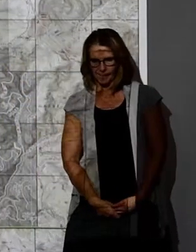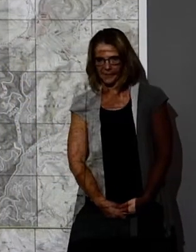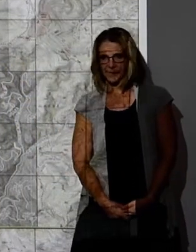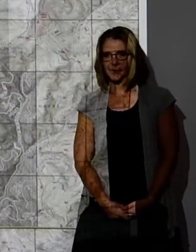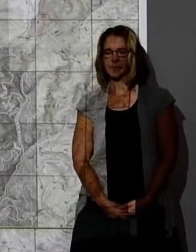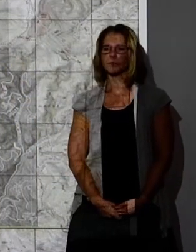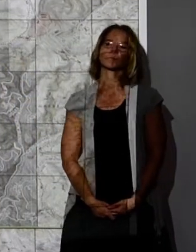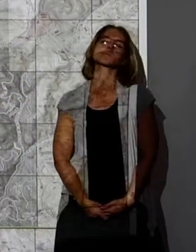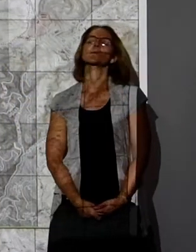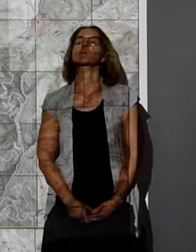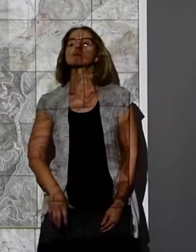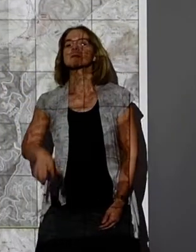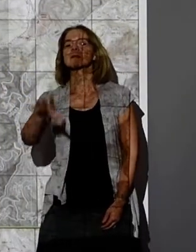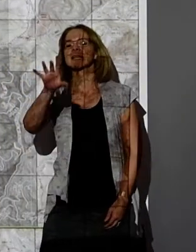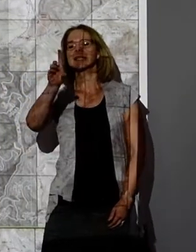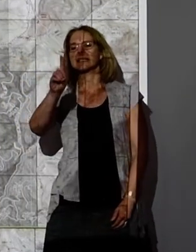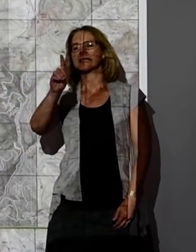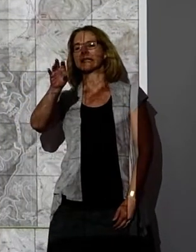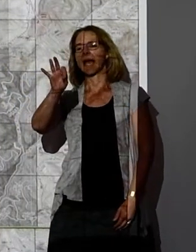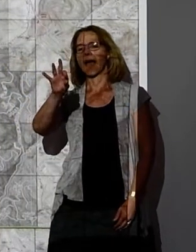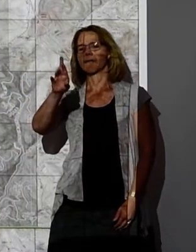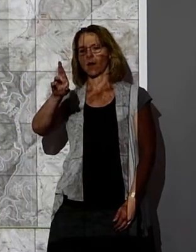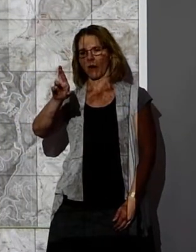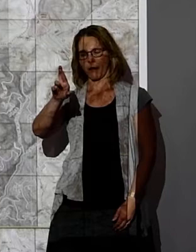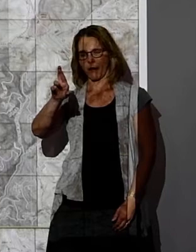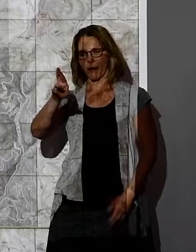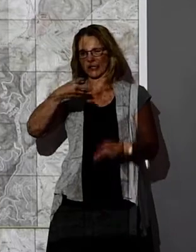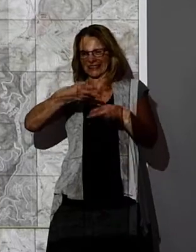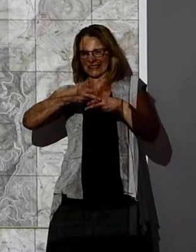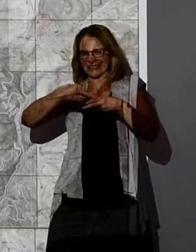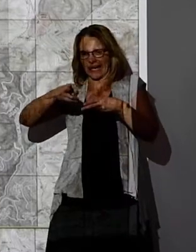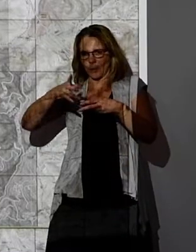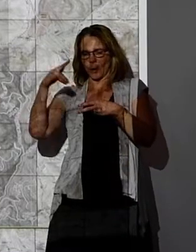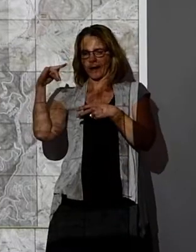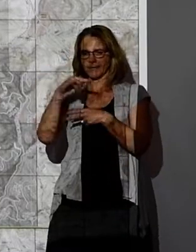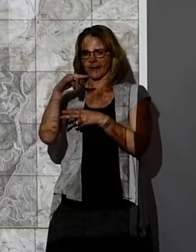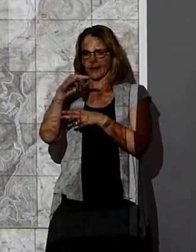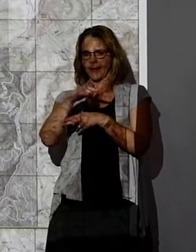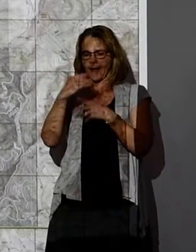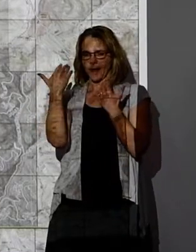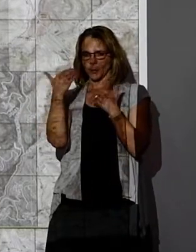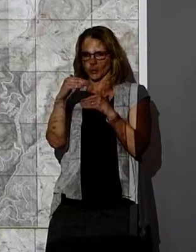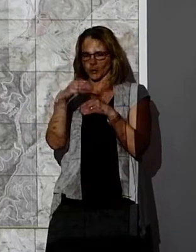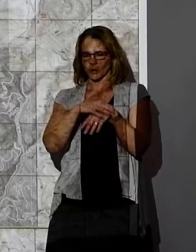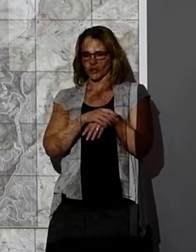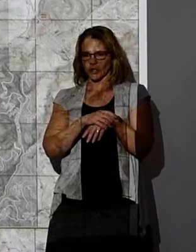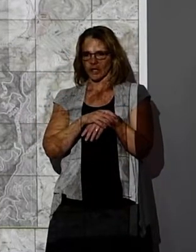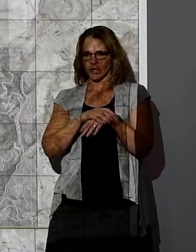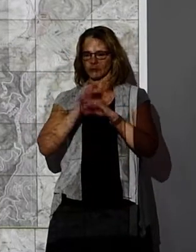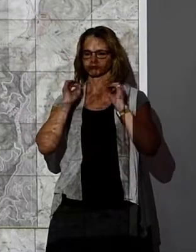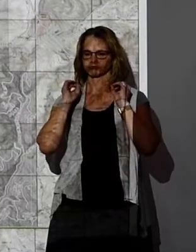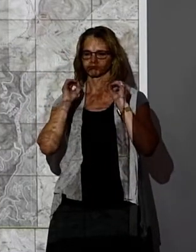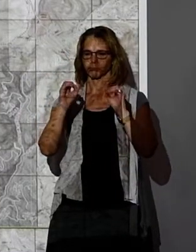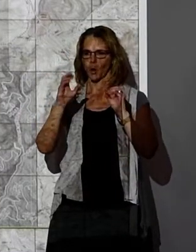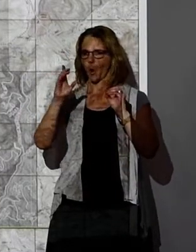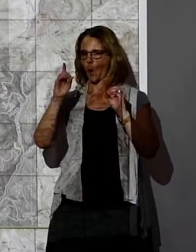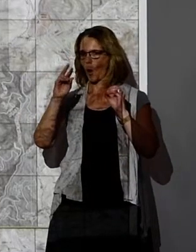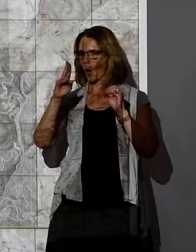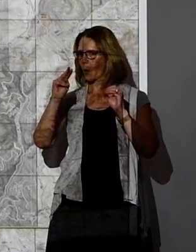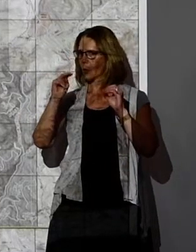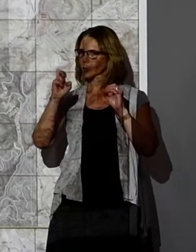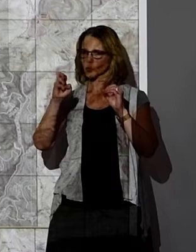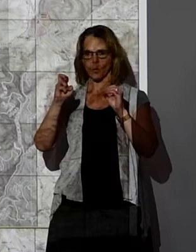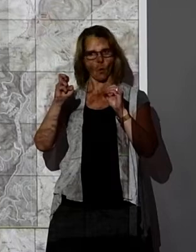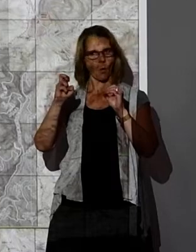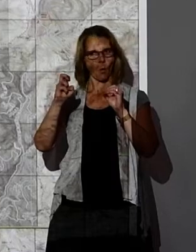So the TFR is in place. It is a temporary flight restriction. There is no drone traffic allowed within the